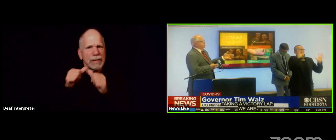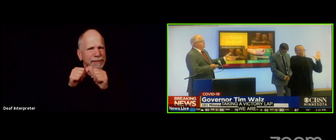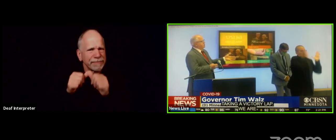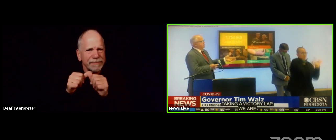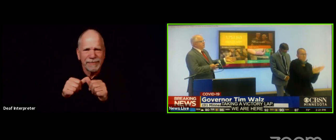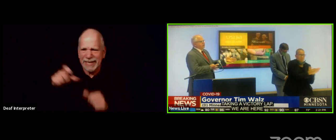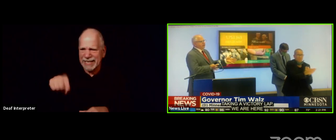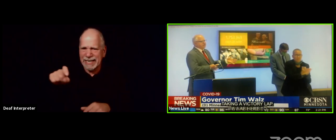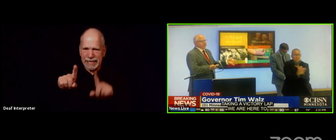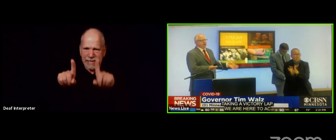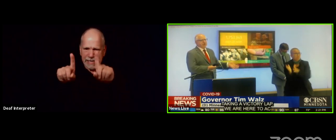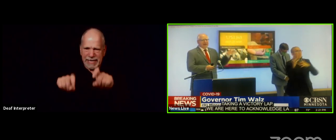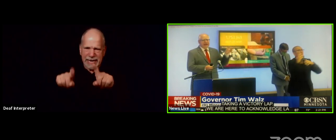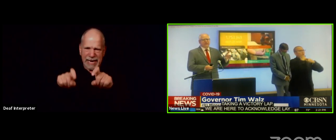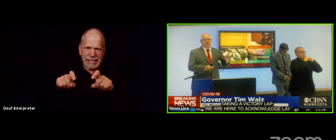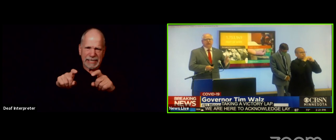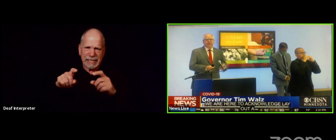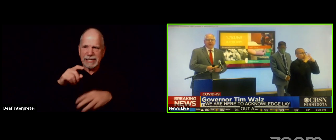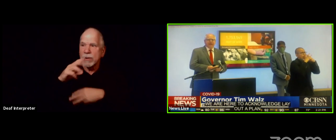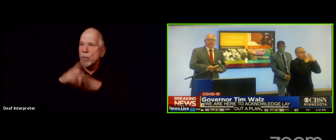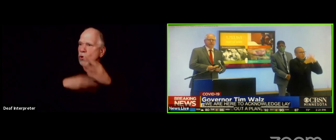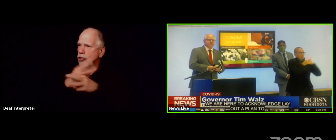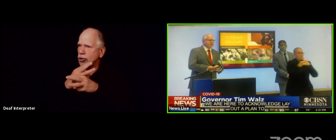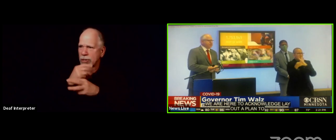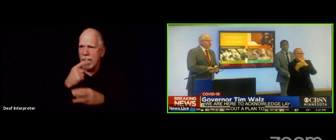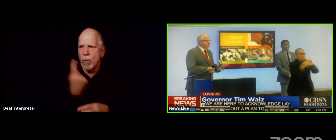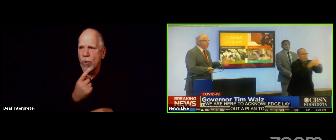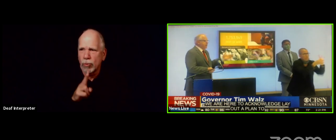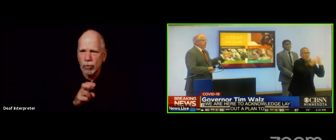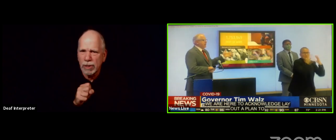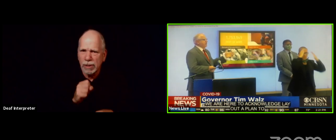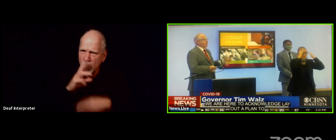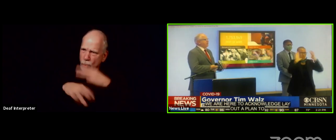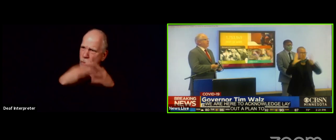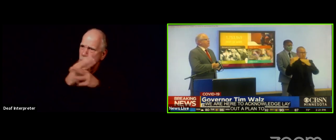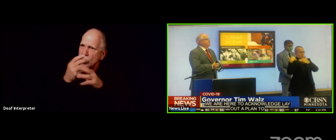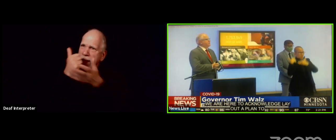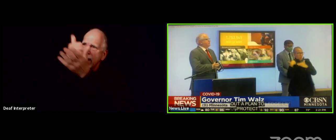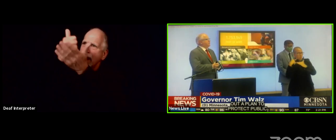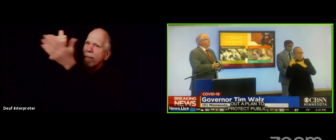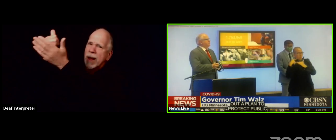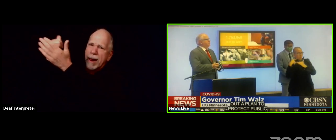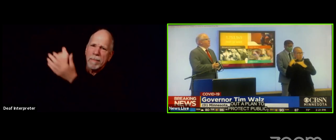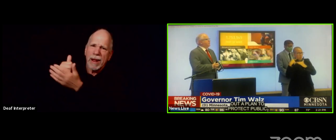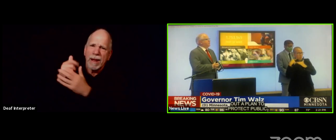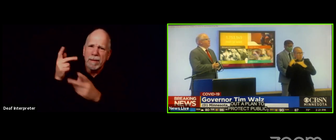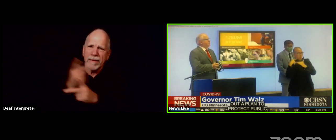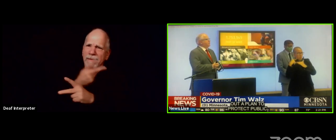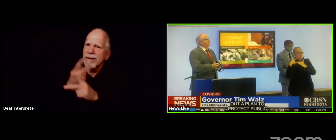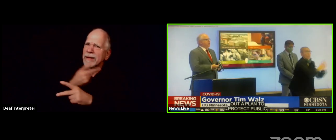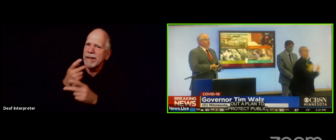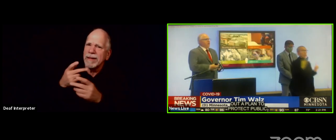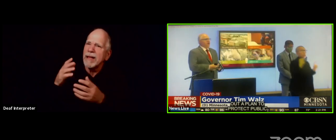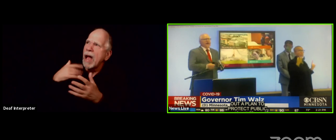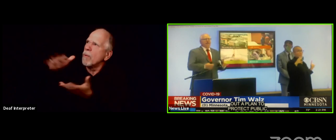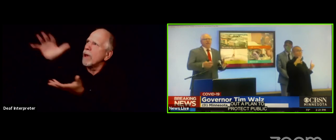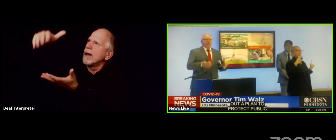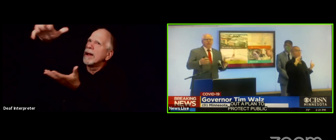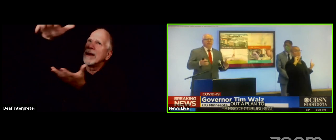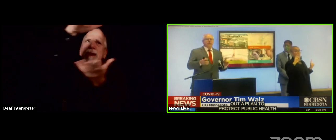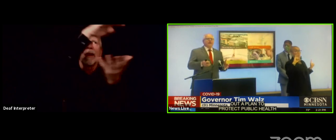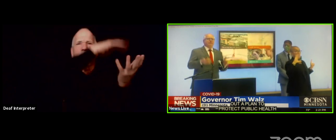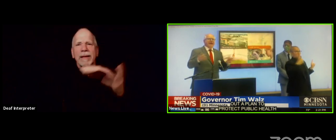and source the material necessary, then execute that plan to put us in a position that I think Dr. Maurice said something really important. We're going to have